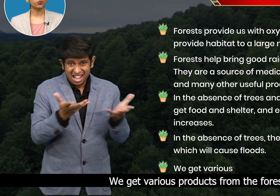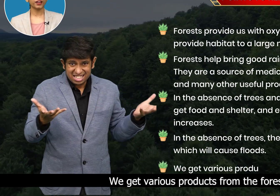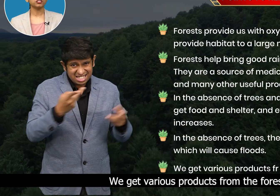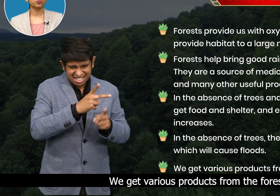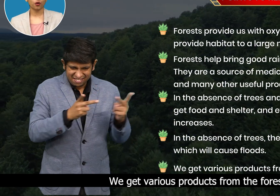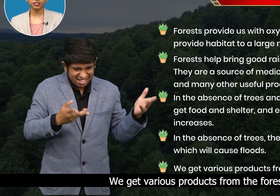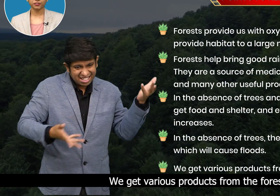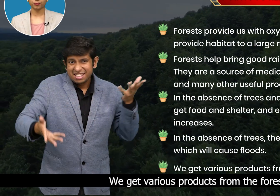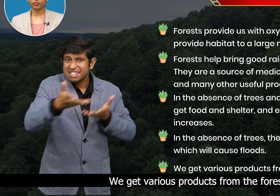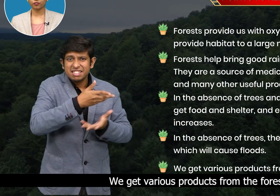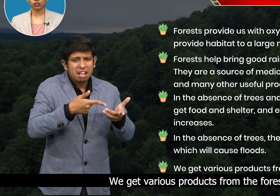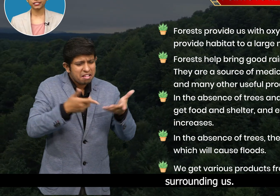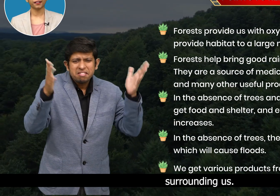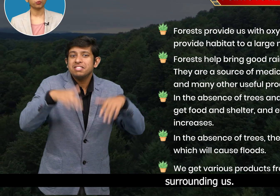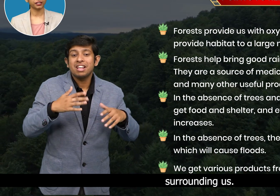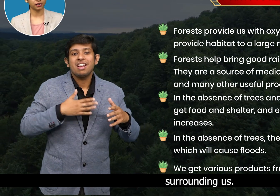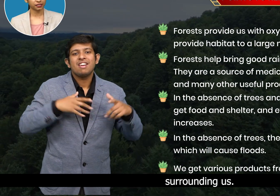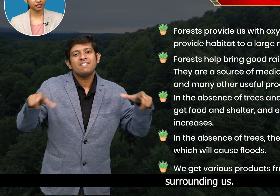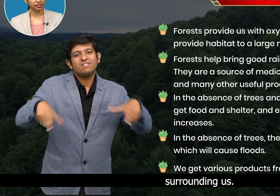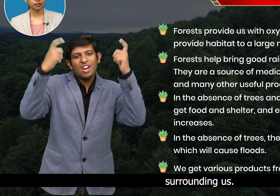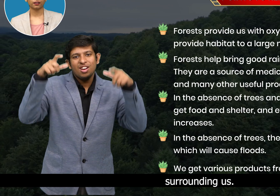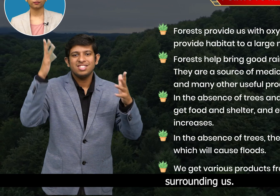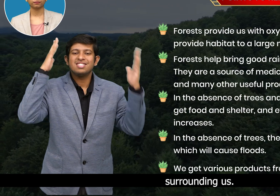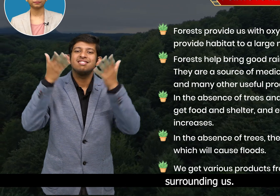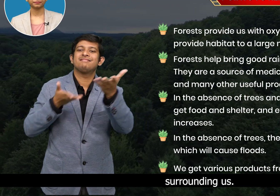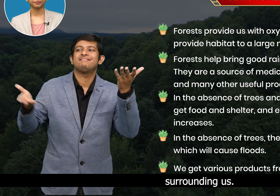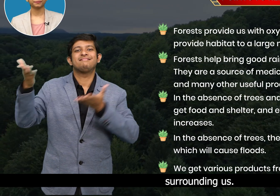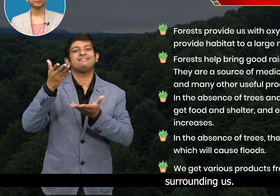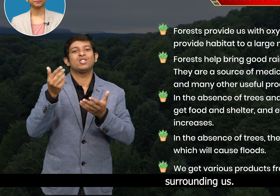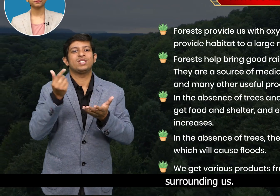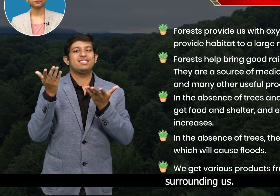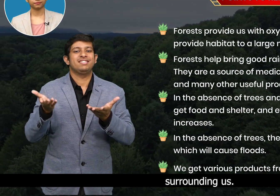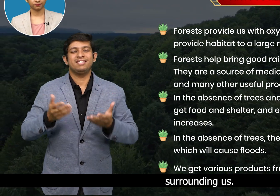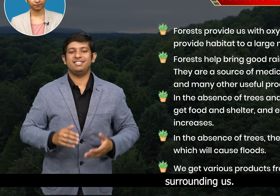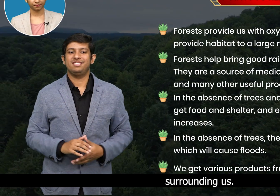We get various products from the forest surrounding us.